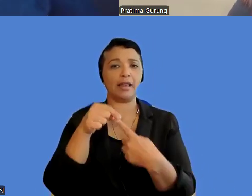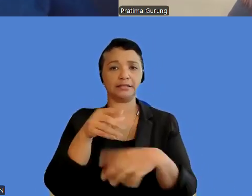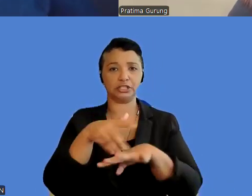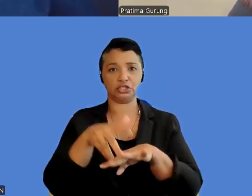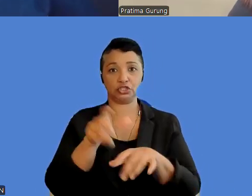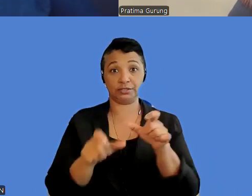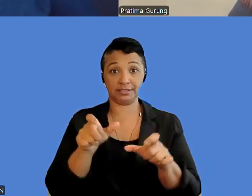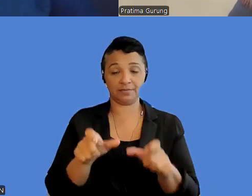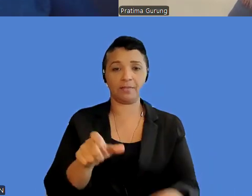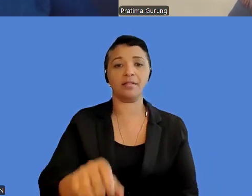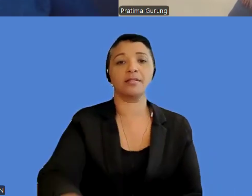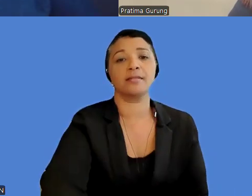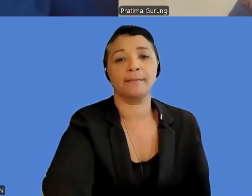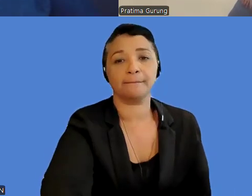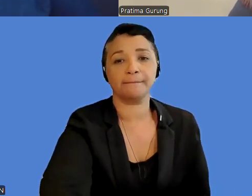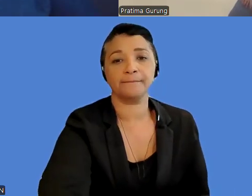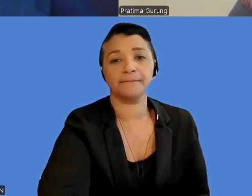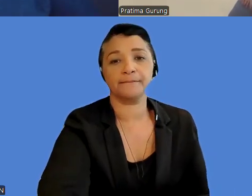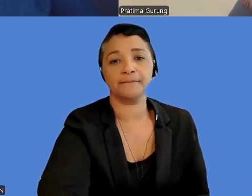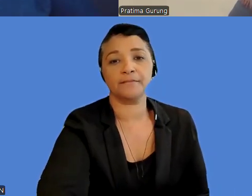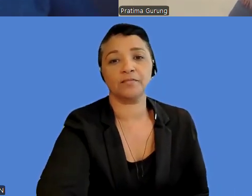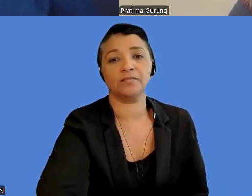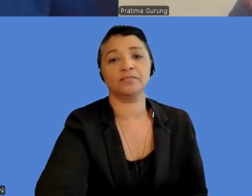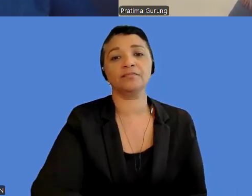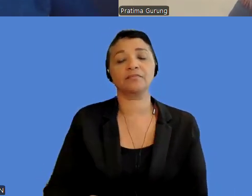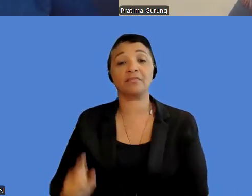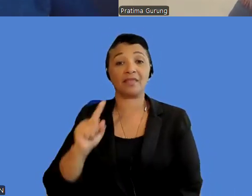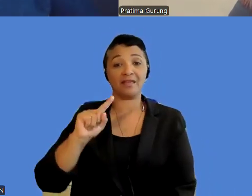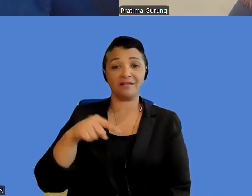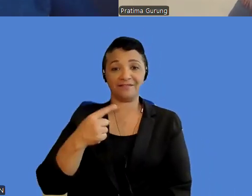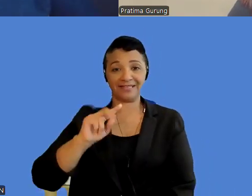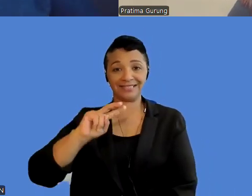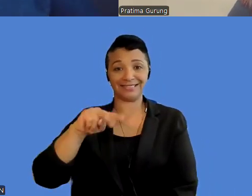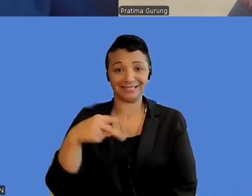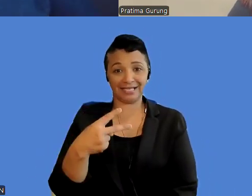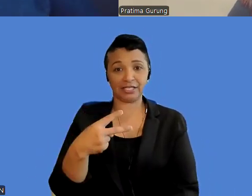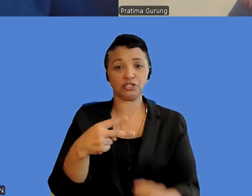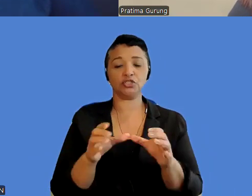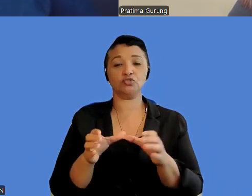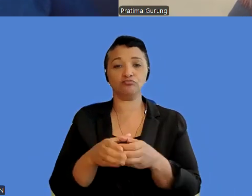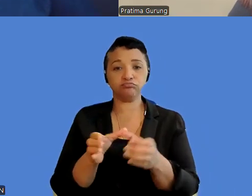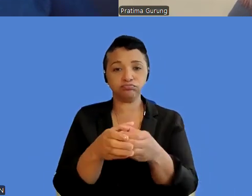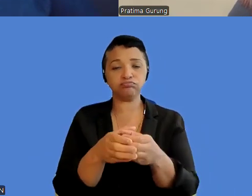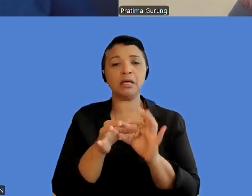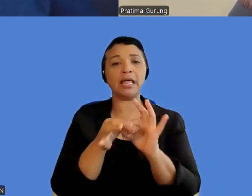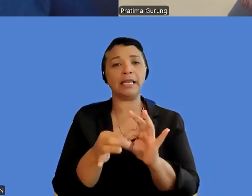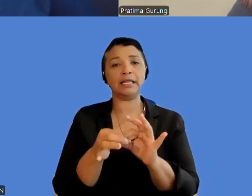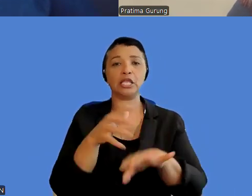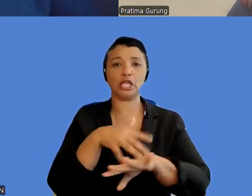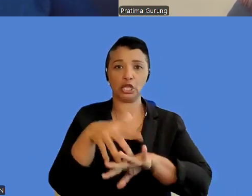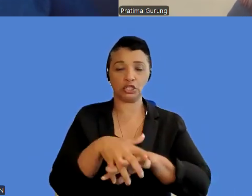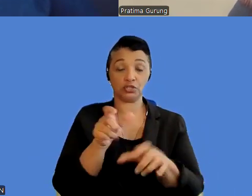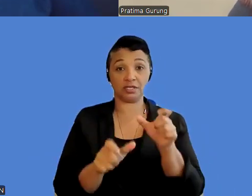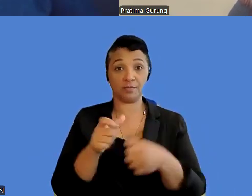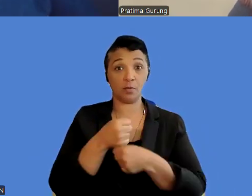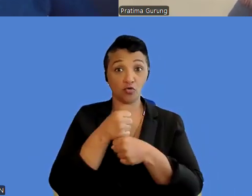my representation in the first and the second GDS was from an Indigenous people's representations, we